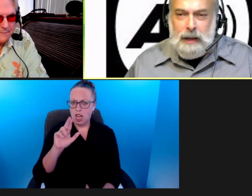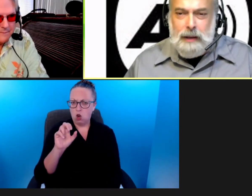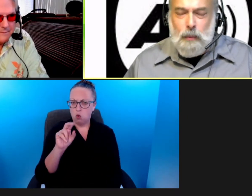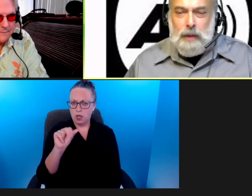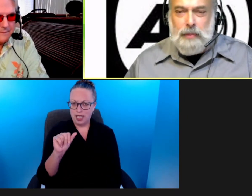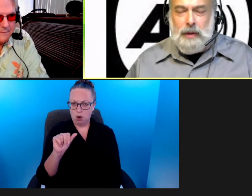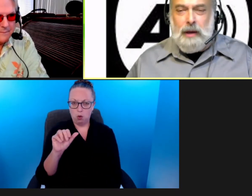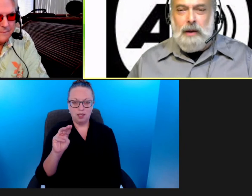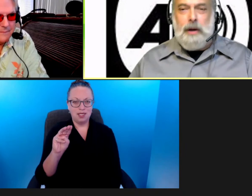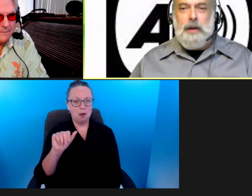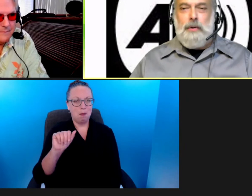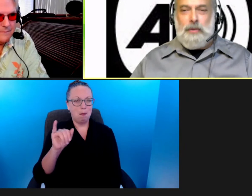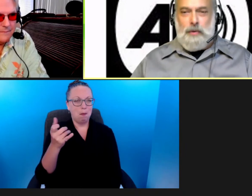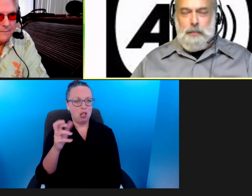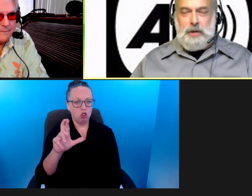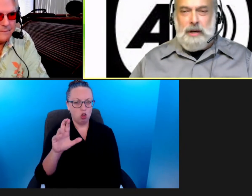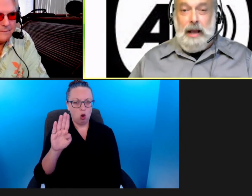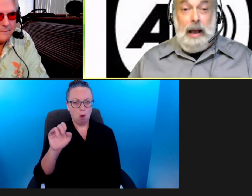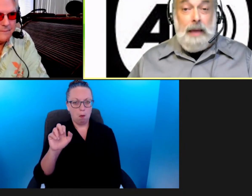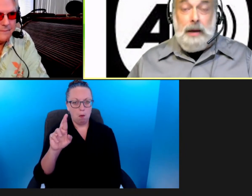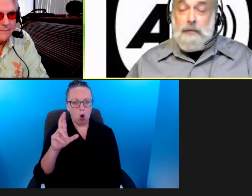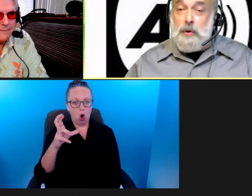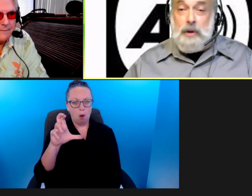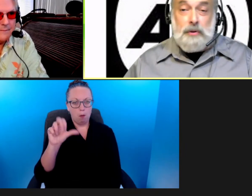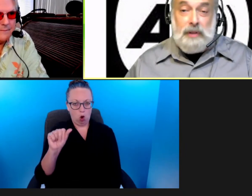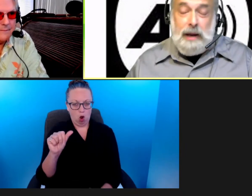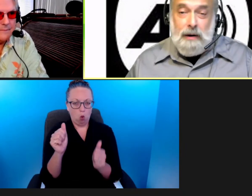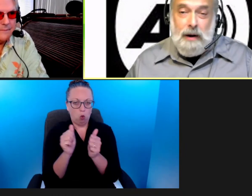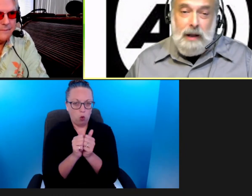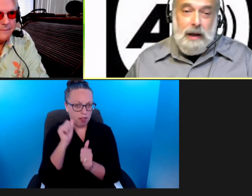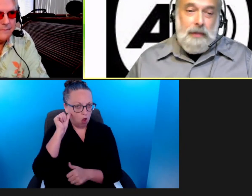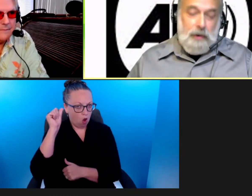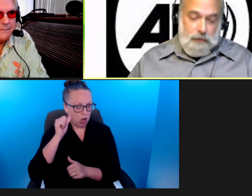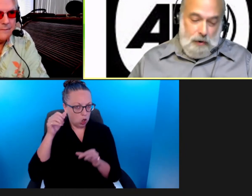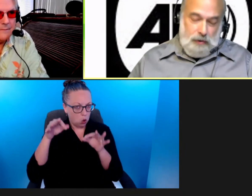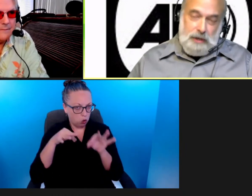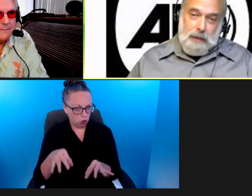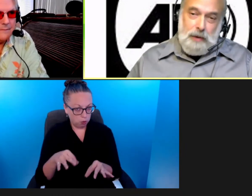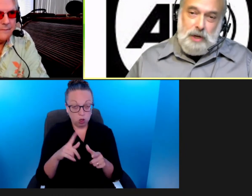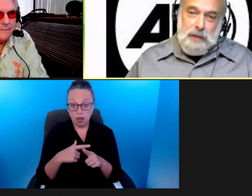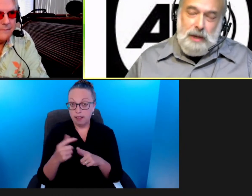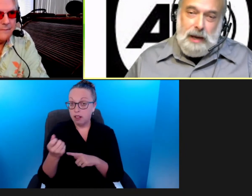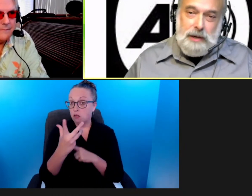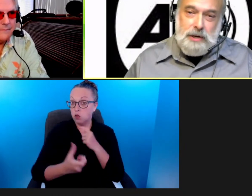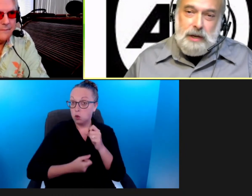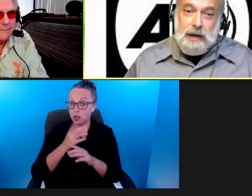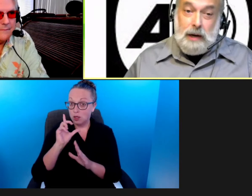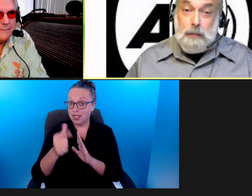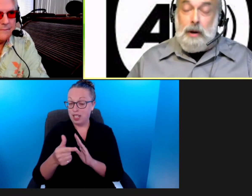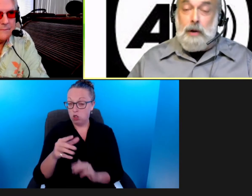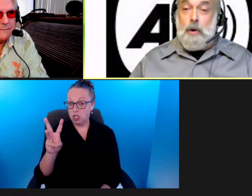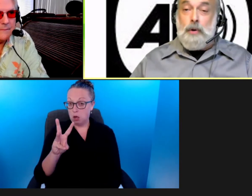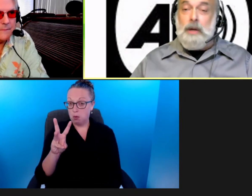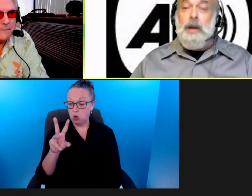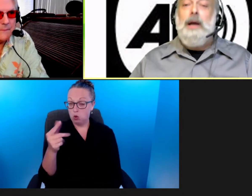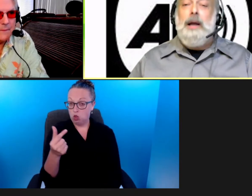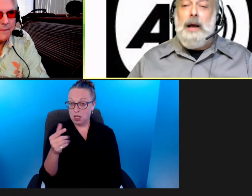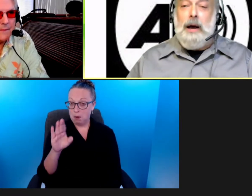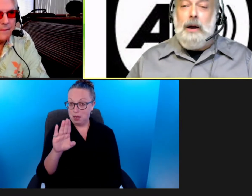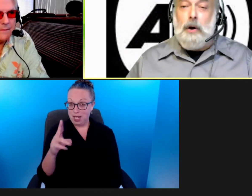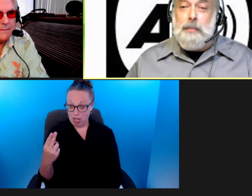Barbara with audio description. And then a few years later, the good folks at WGBH, Dr. Barry